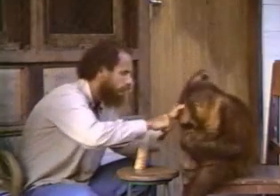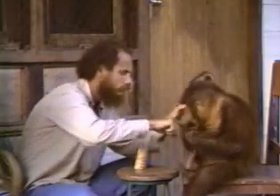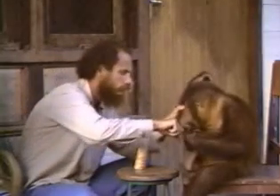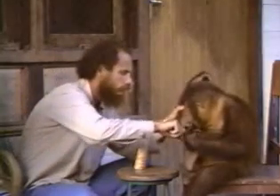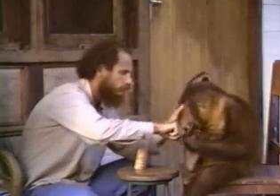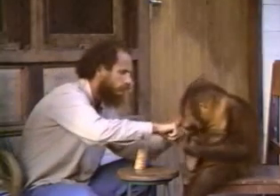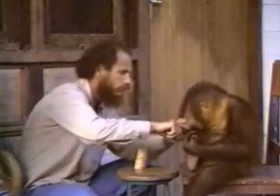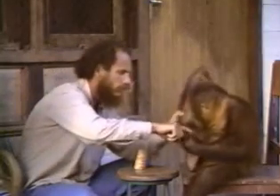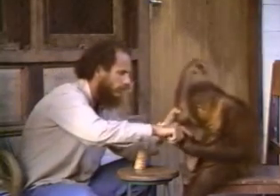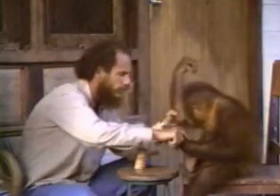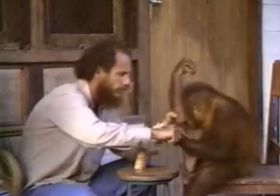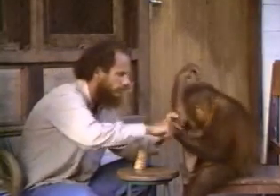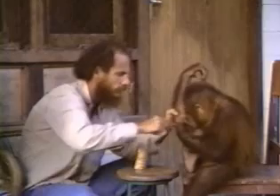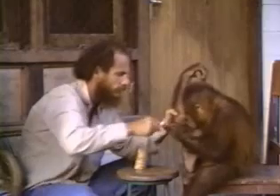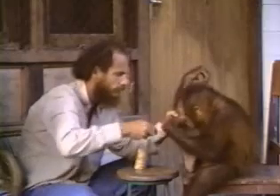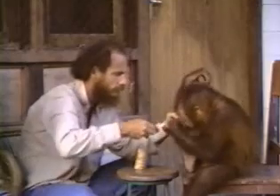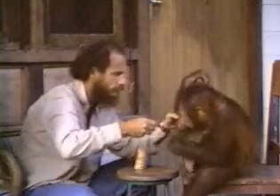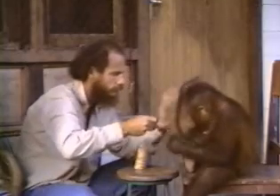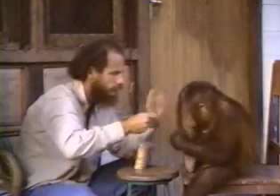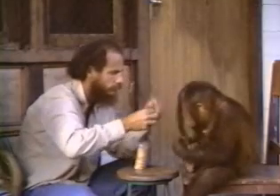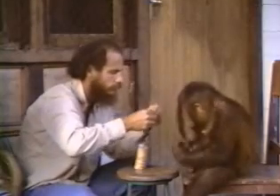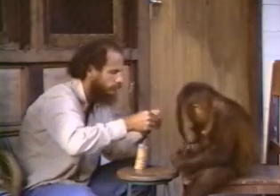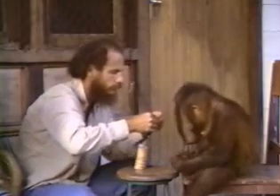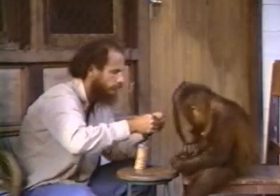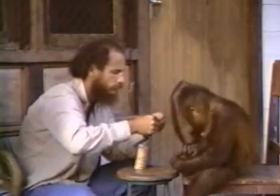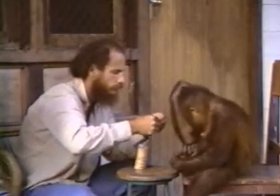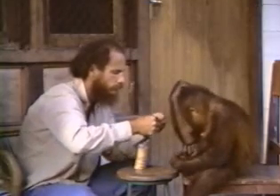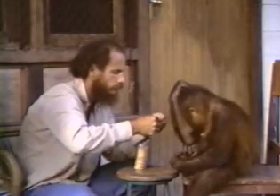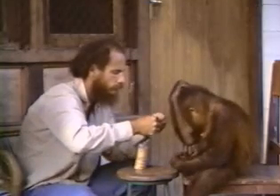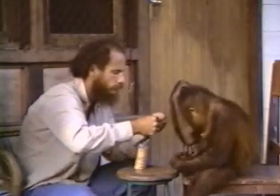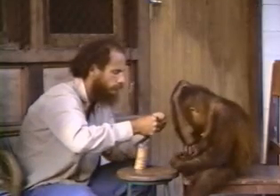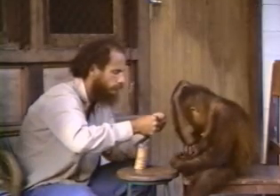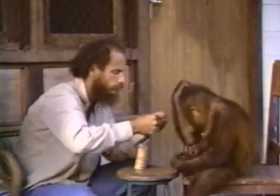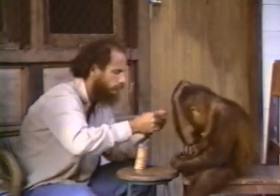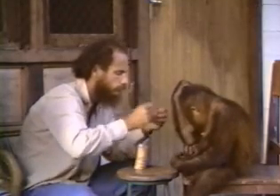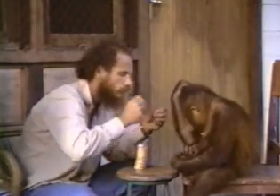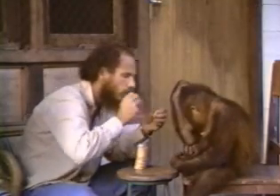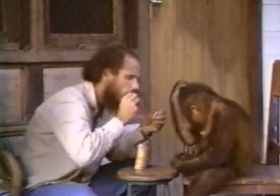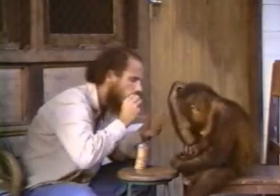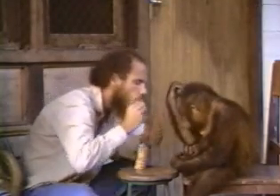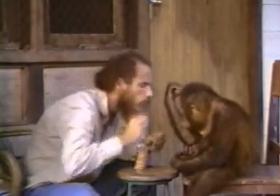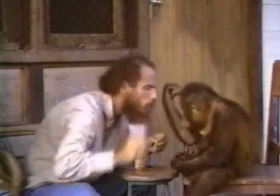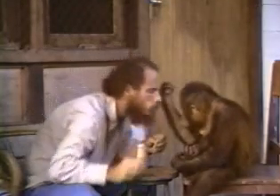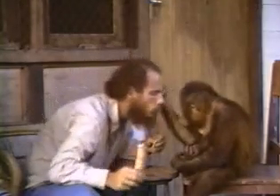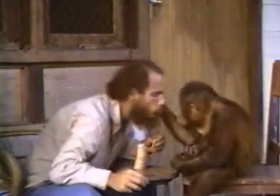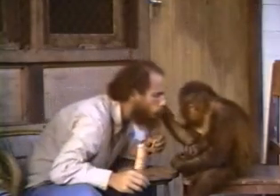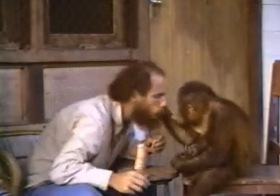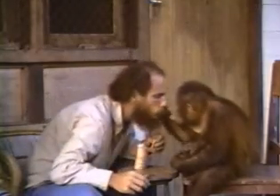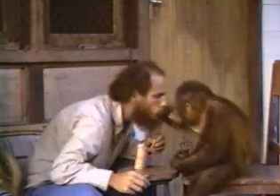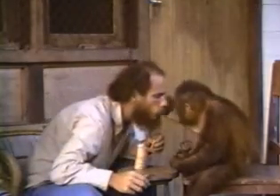Princess was not always thrilled to be working on her studies, but always welcomed to swim in the local waters with her dad.